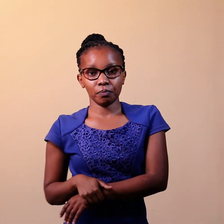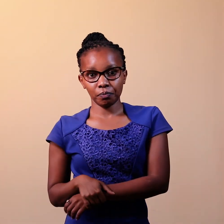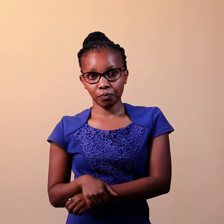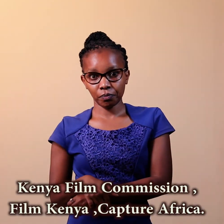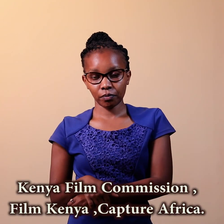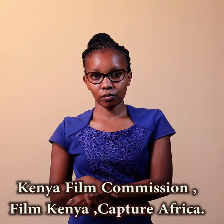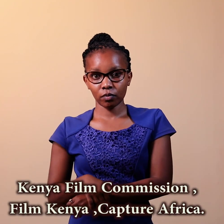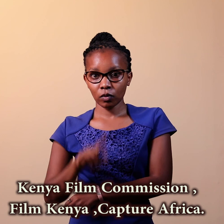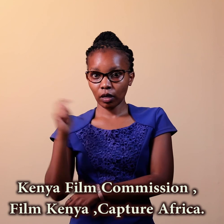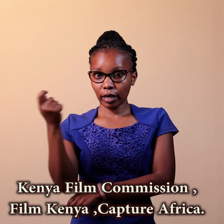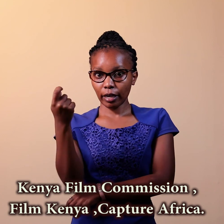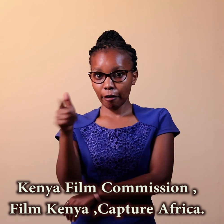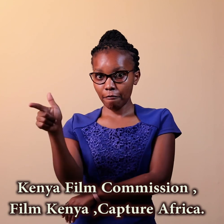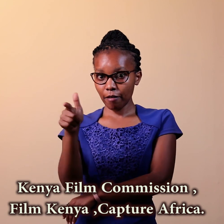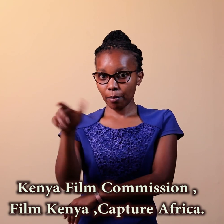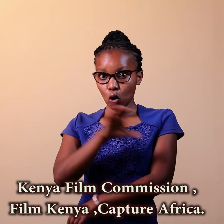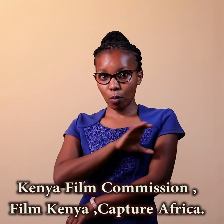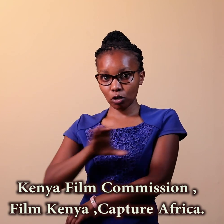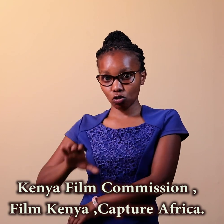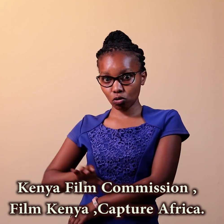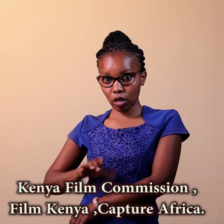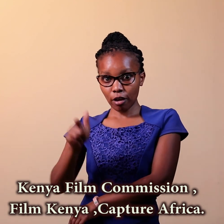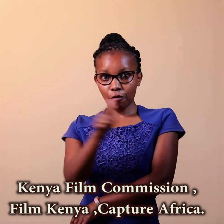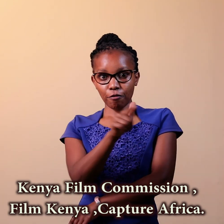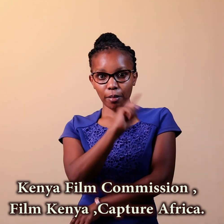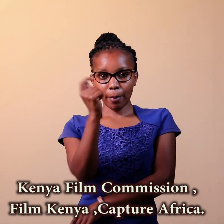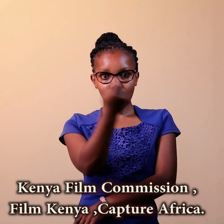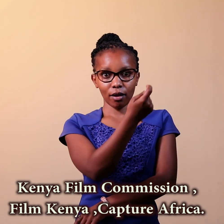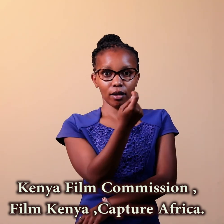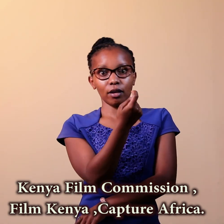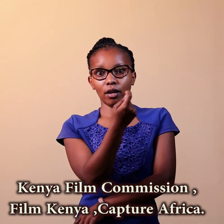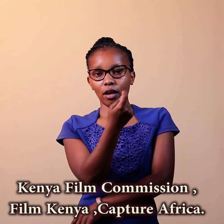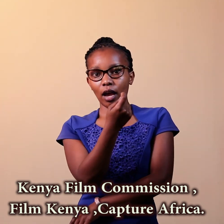Kenya. Commission. Film. Kenya. Capture Africa.